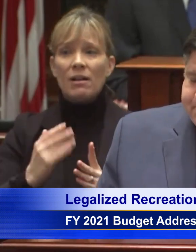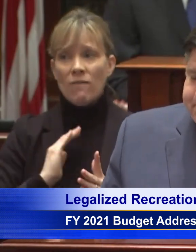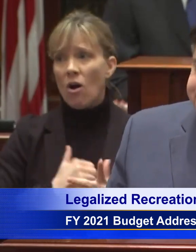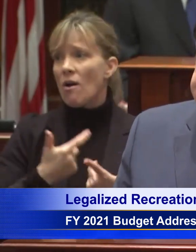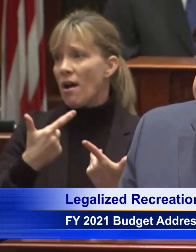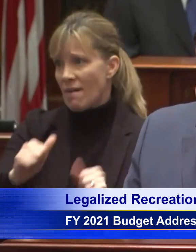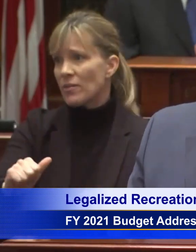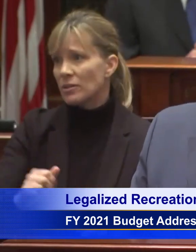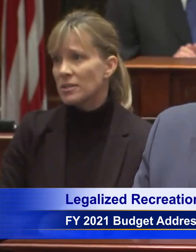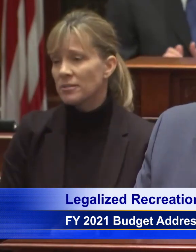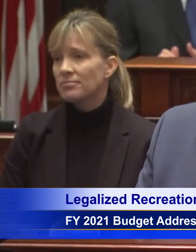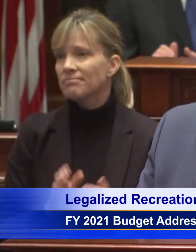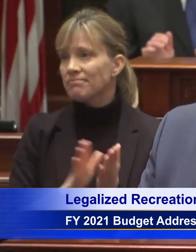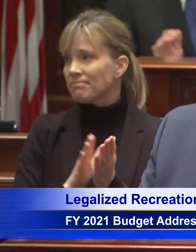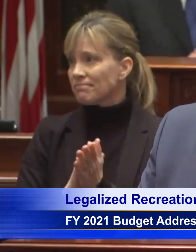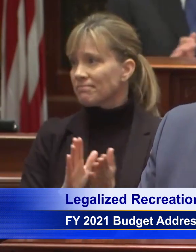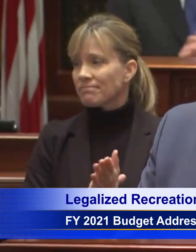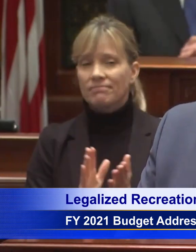efforts.